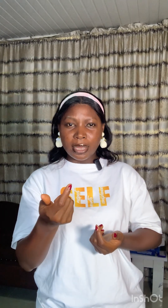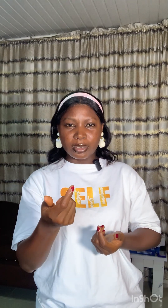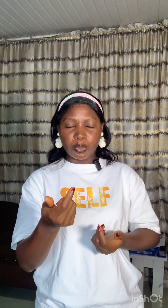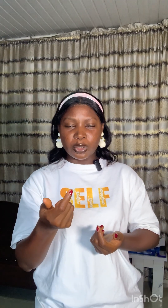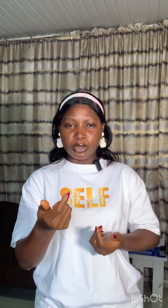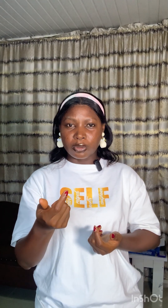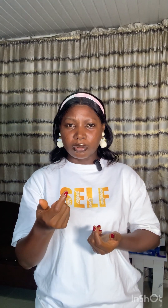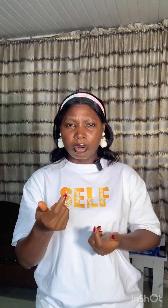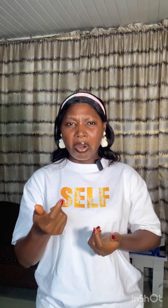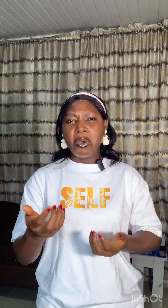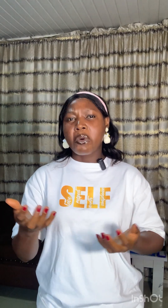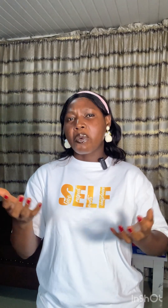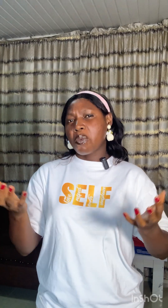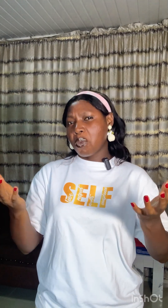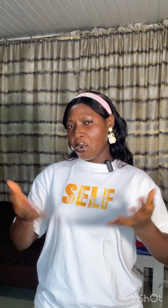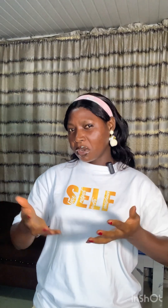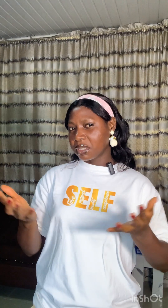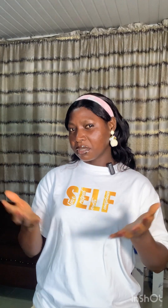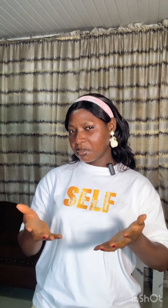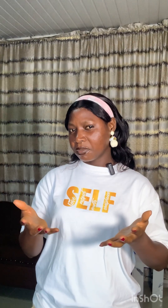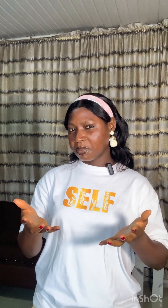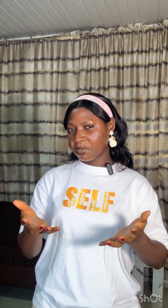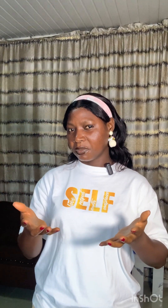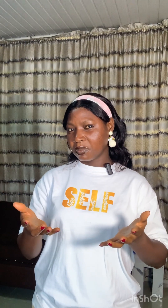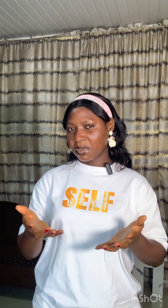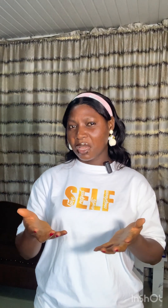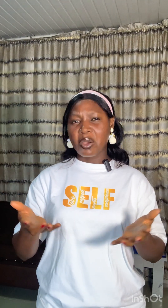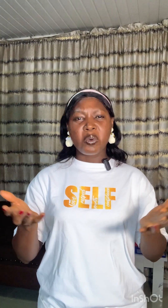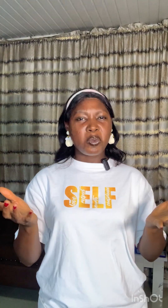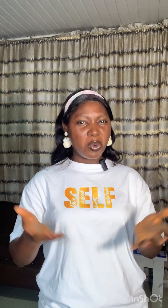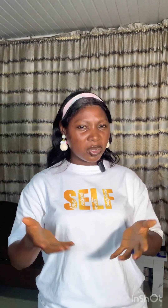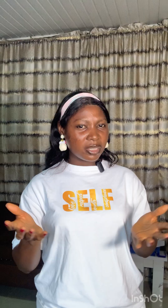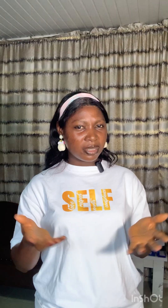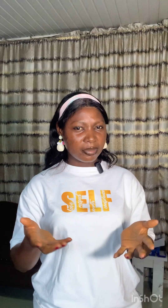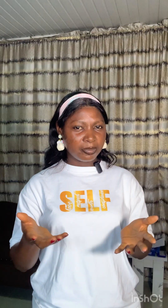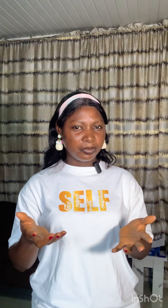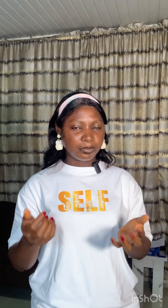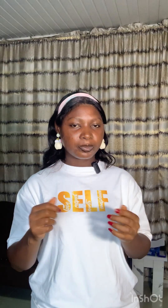a question. What? What?